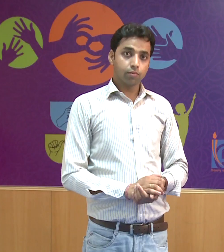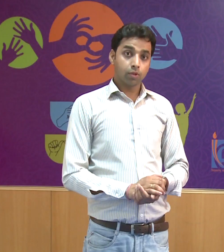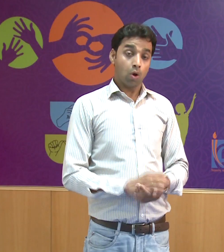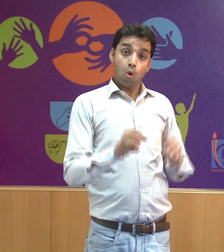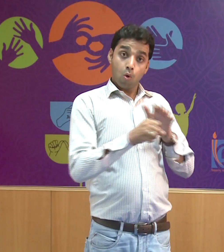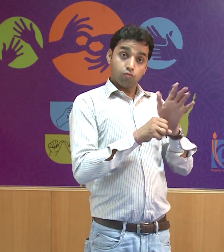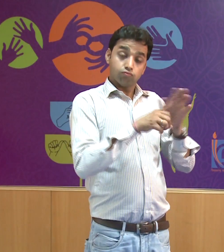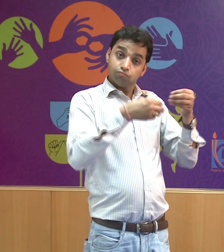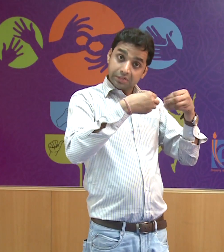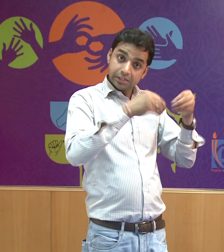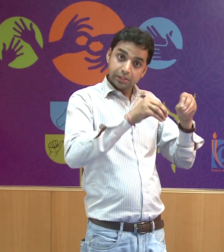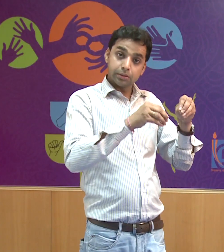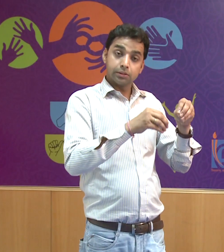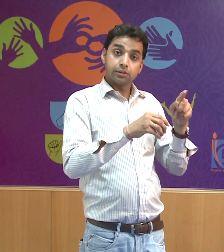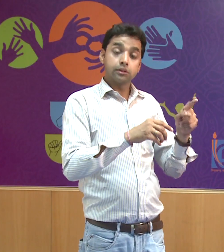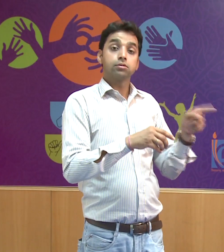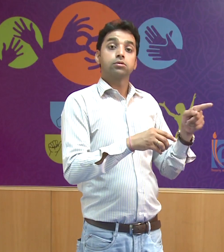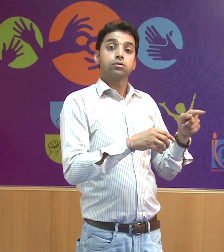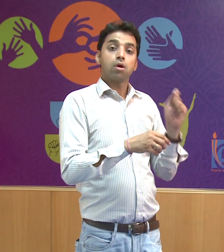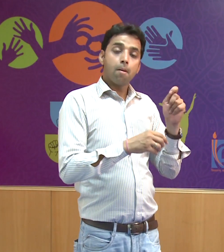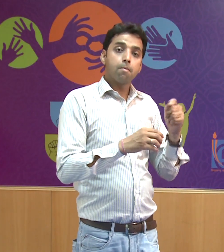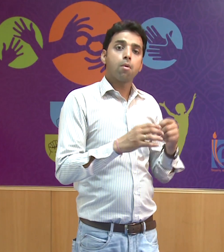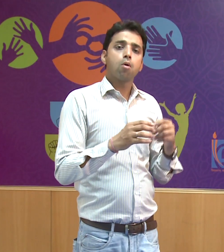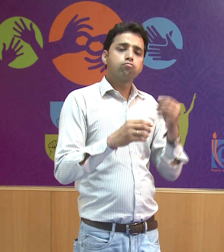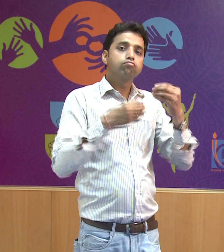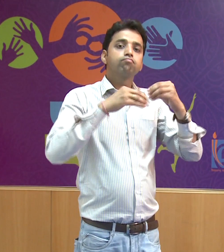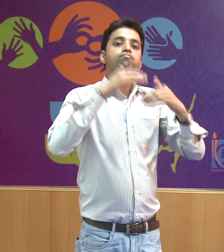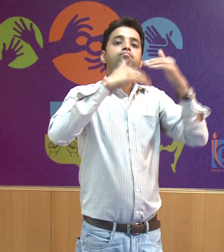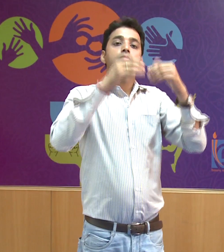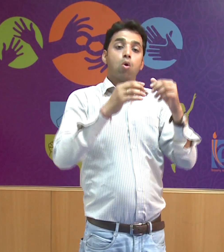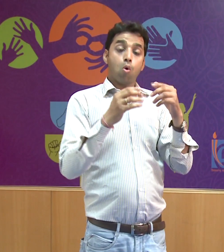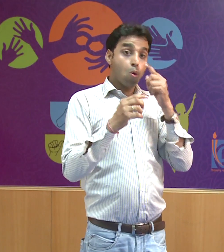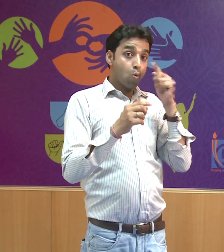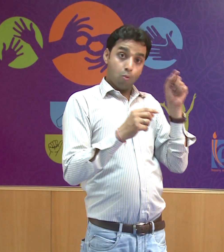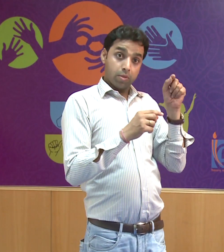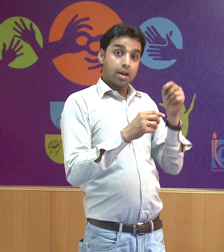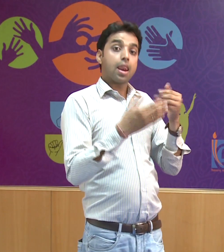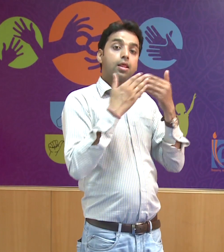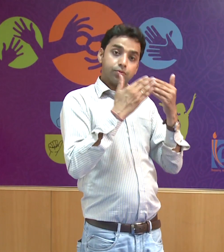Wood's dispatch were promotion of women's education